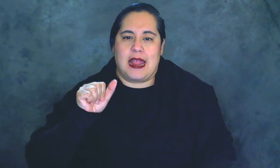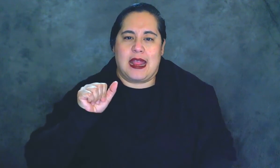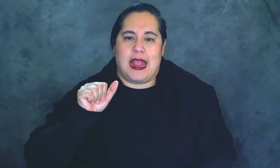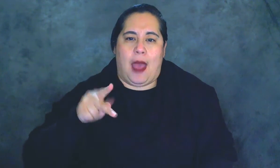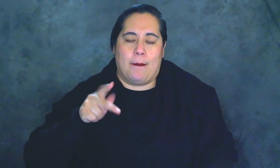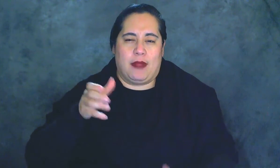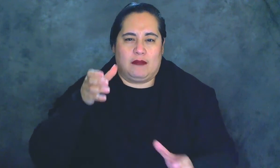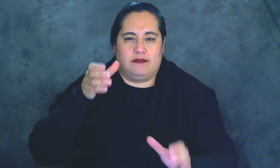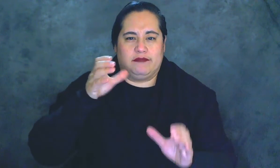information.